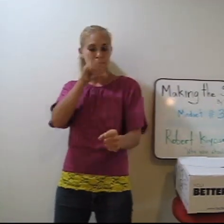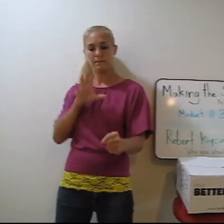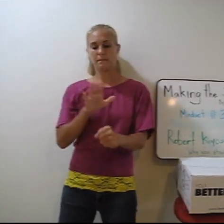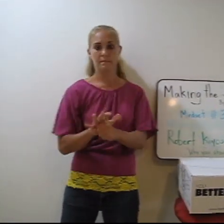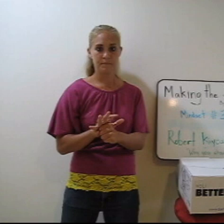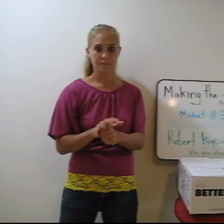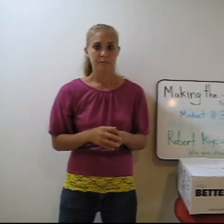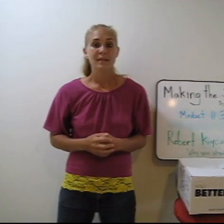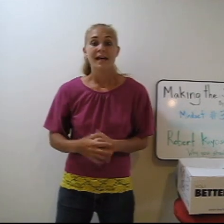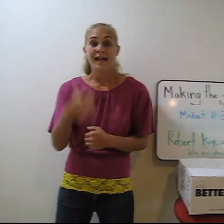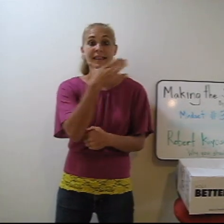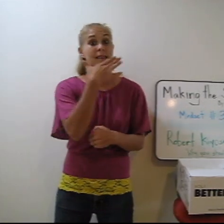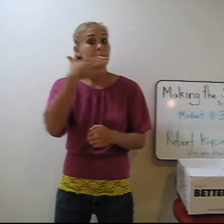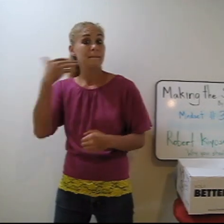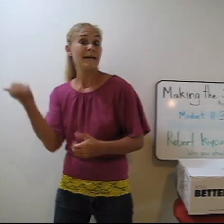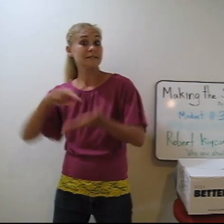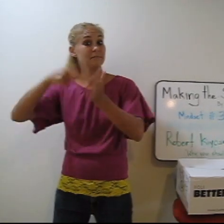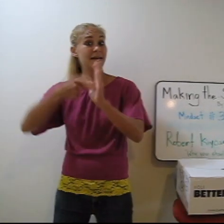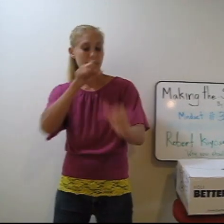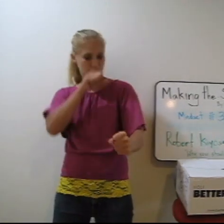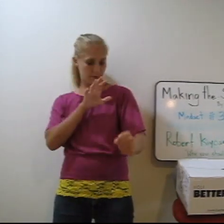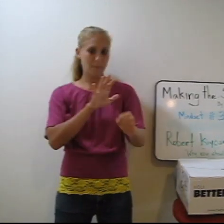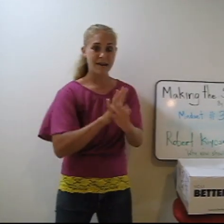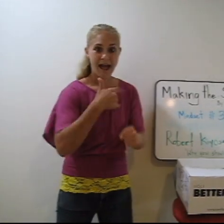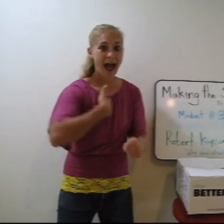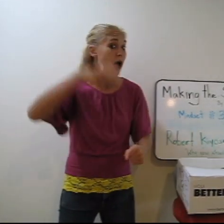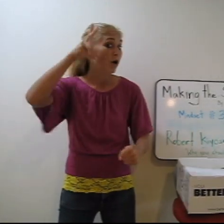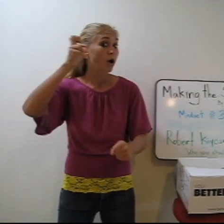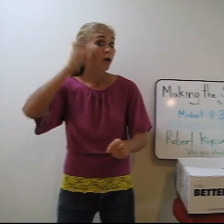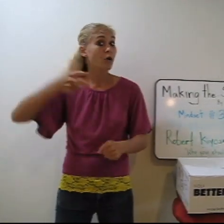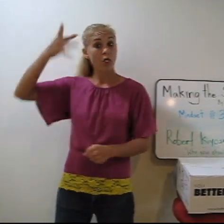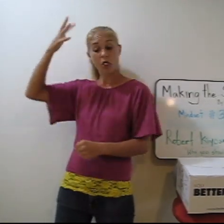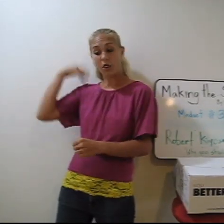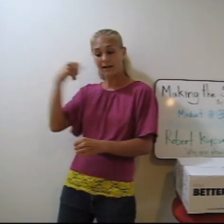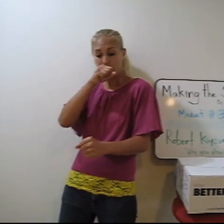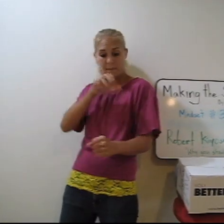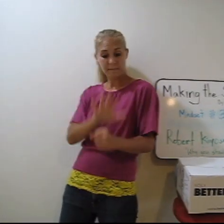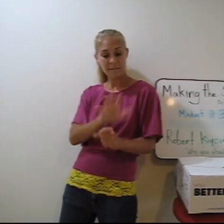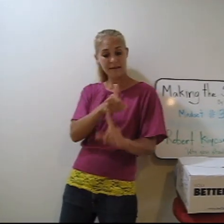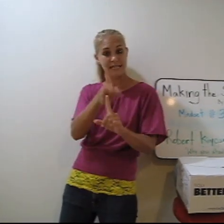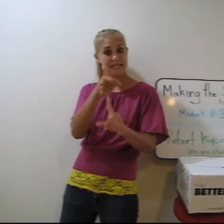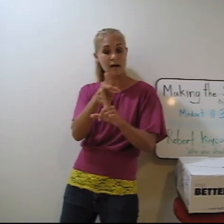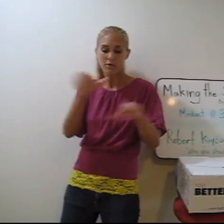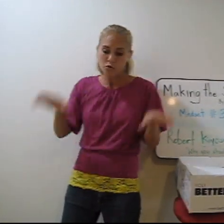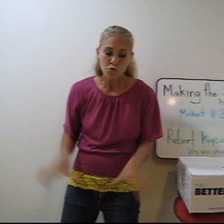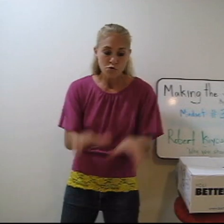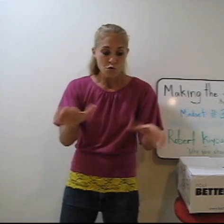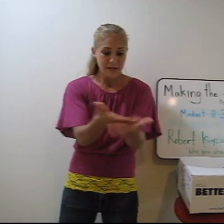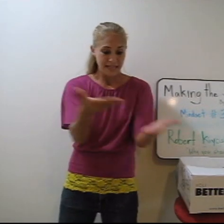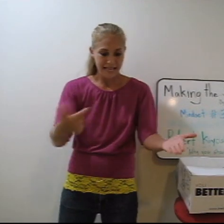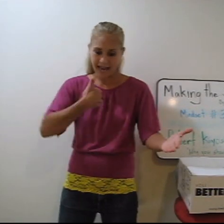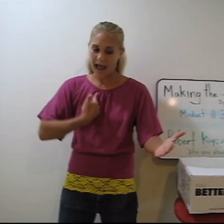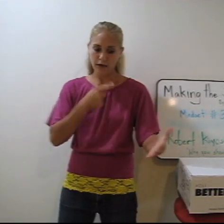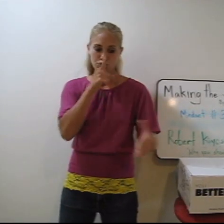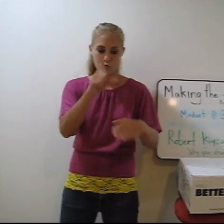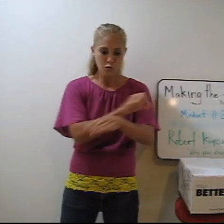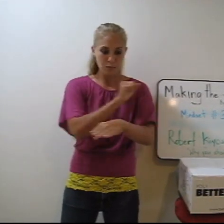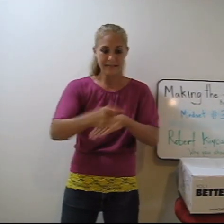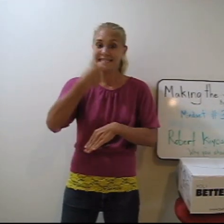best definition of commitment I ever heard was, commitment is doing the thing you said you were going to do long